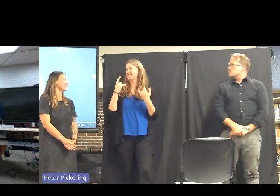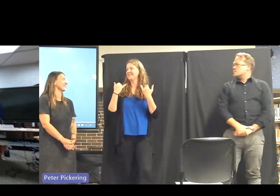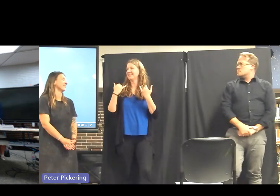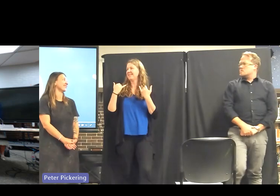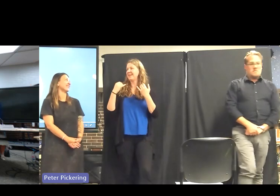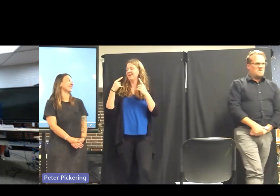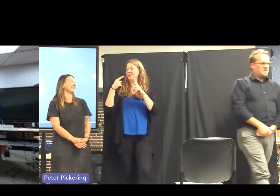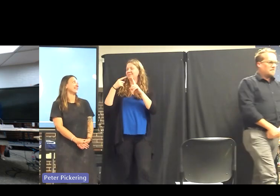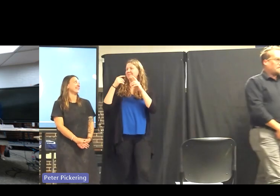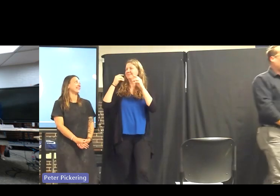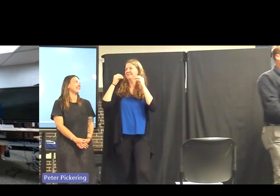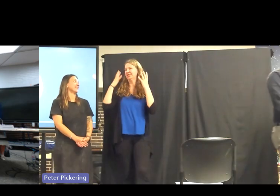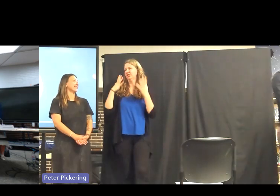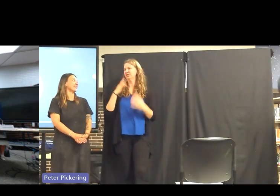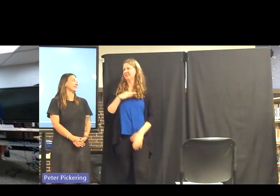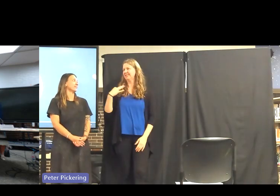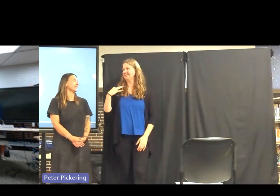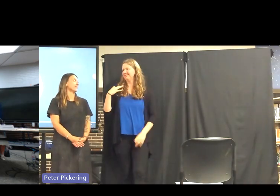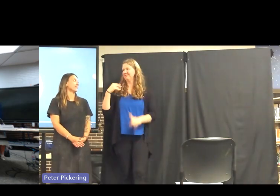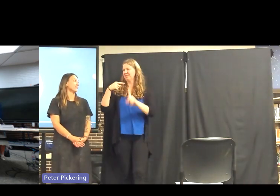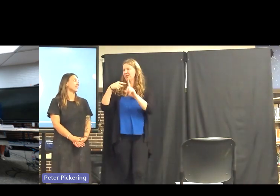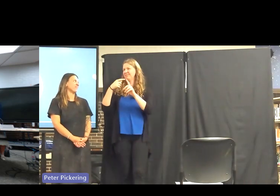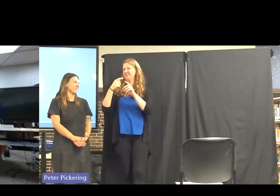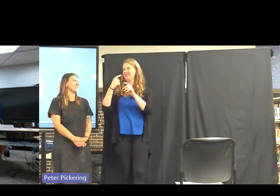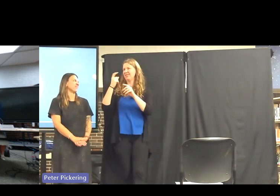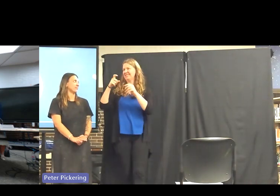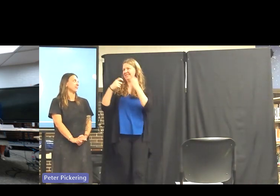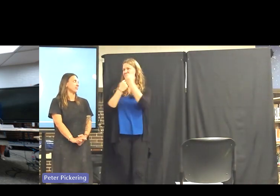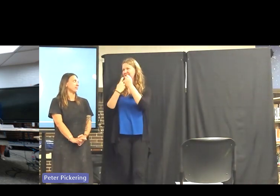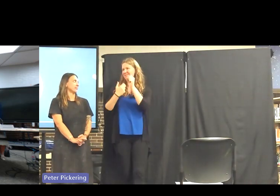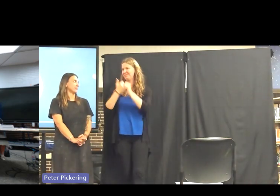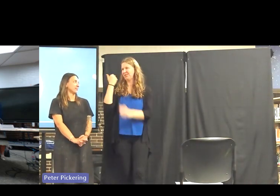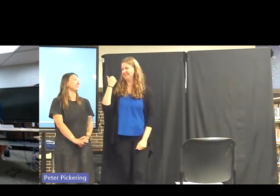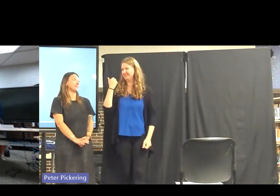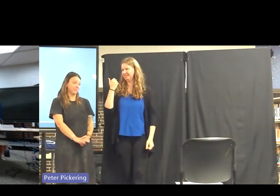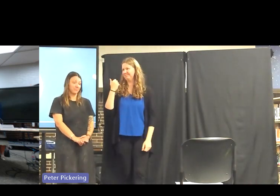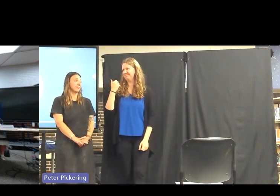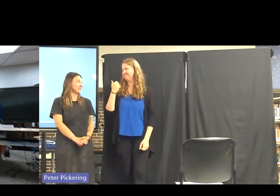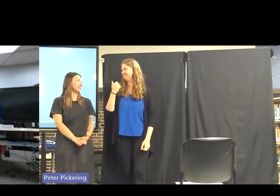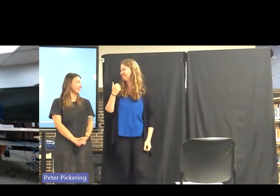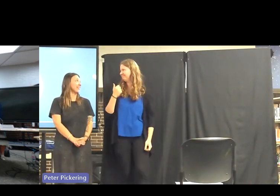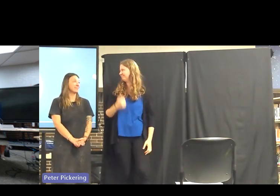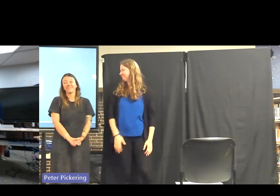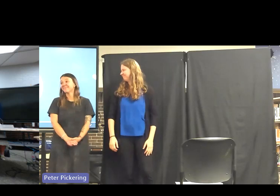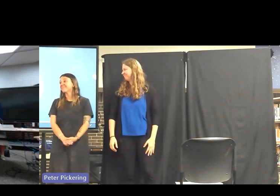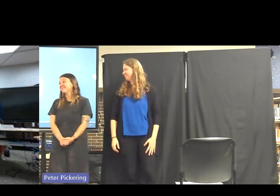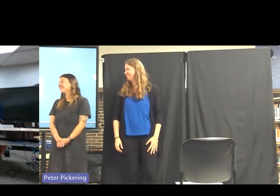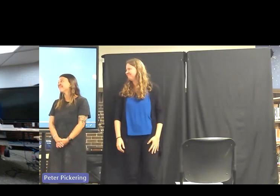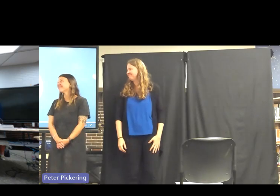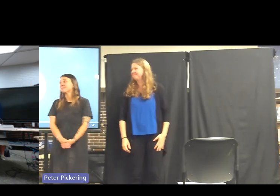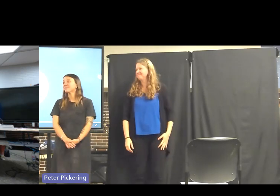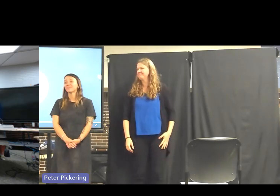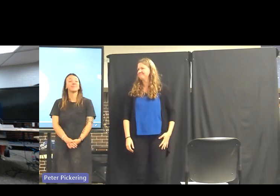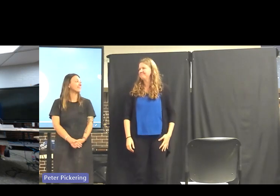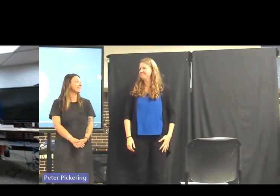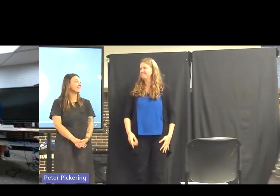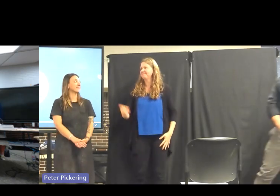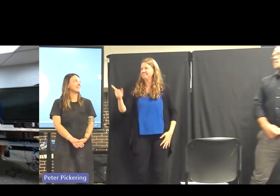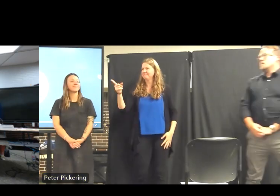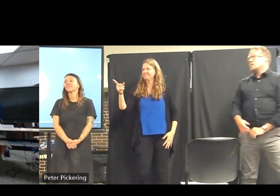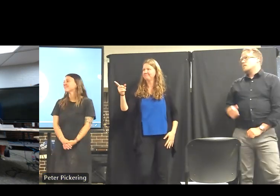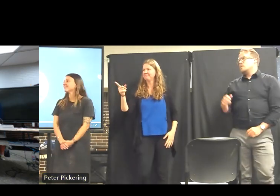Thank you so much. Yes, thank you. Right now, teachers and staff, we need to support them the most. That's where our focus